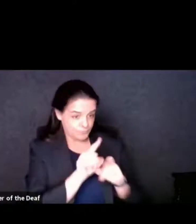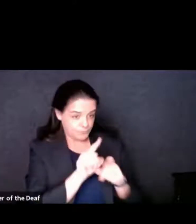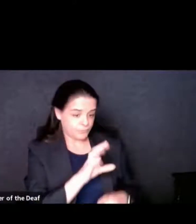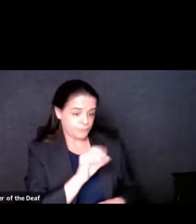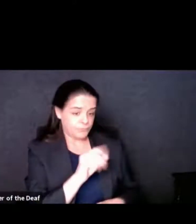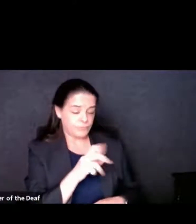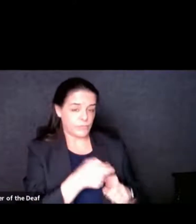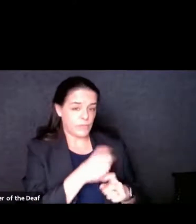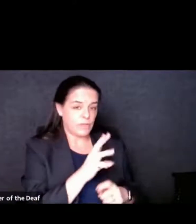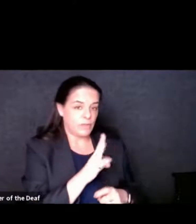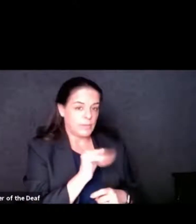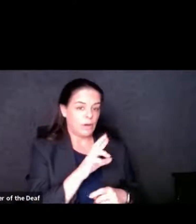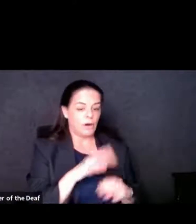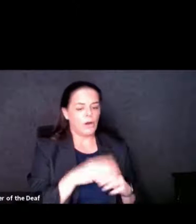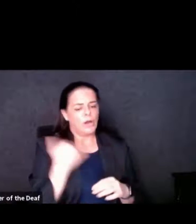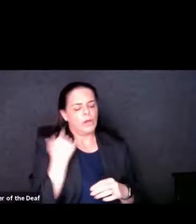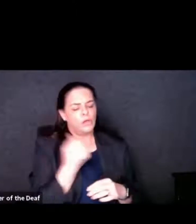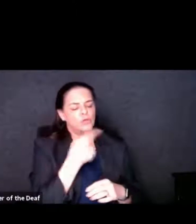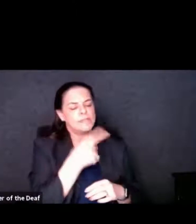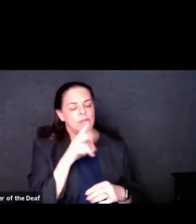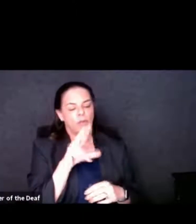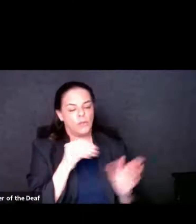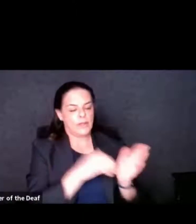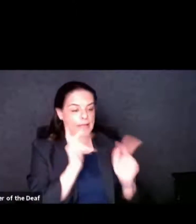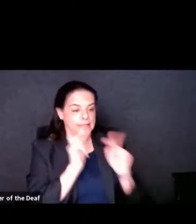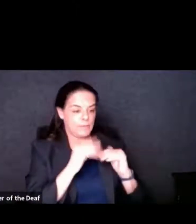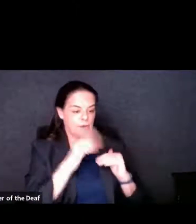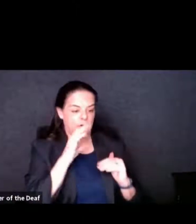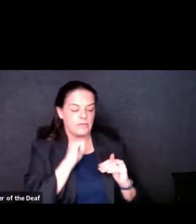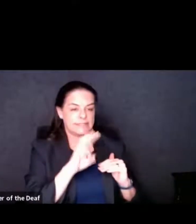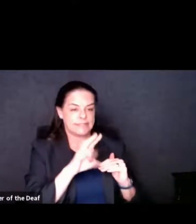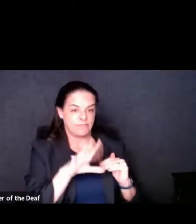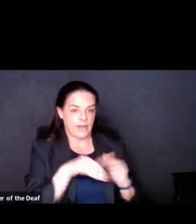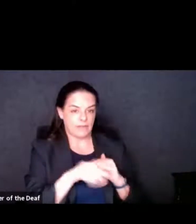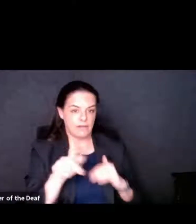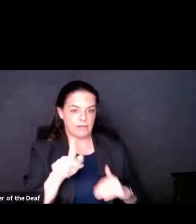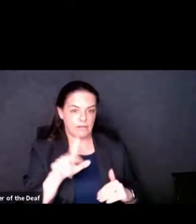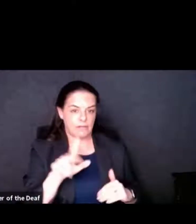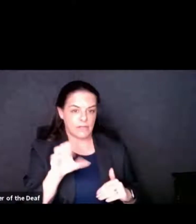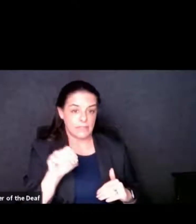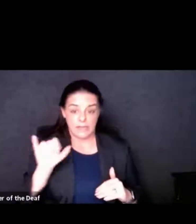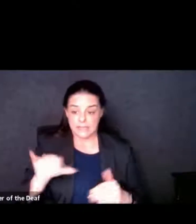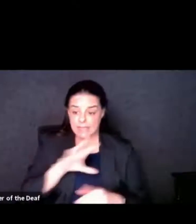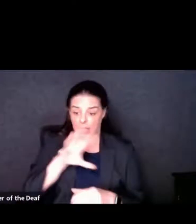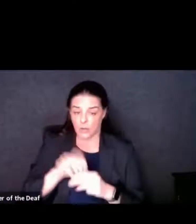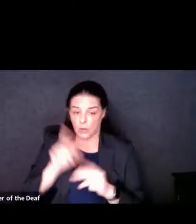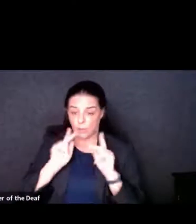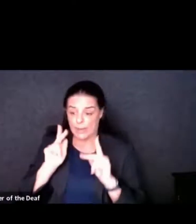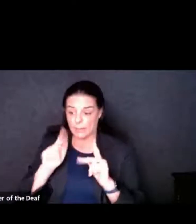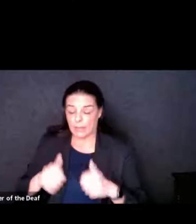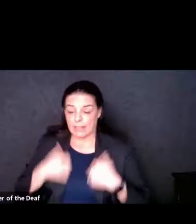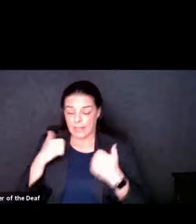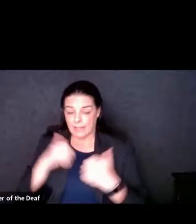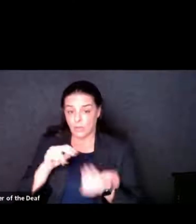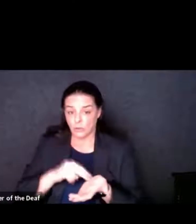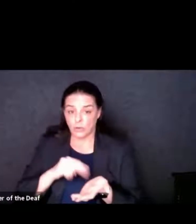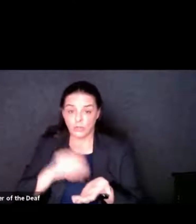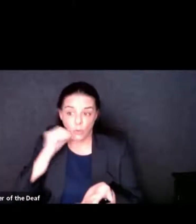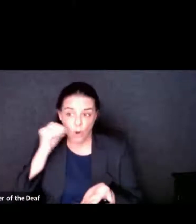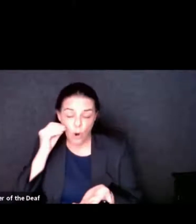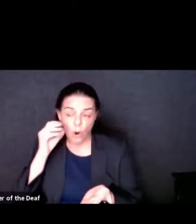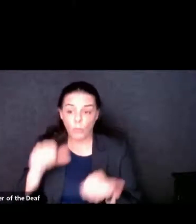WBIR, Tuesday you said there are 30,000 people over 75 in Knox County. Does that include residents of long-term care facilities? And if